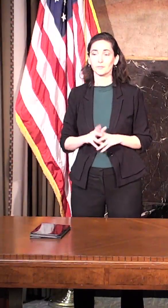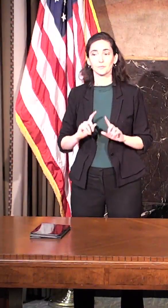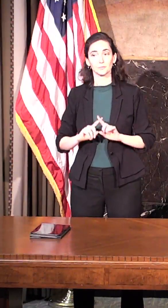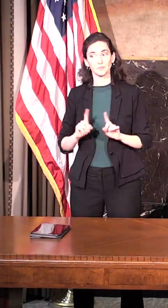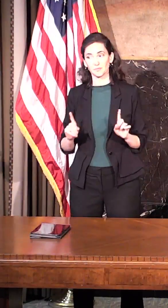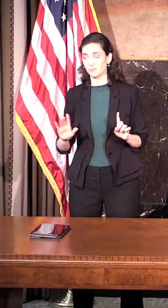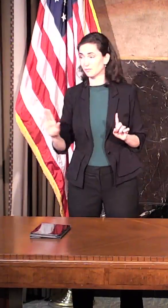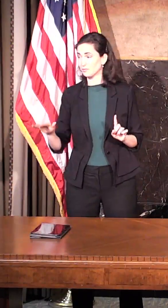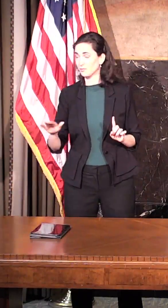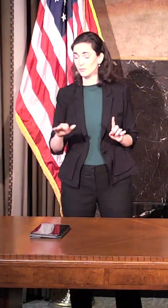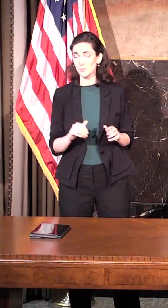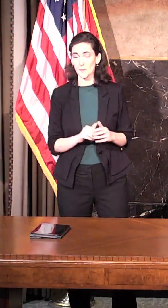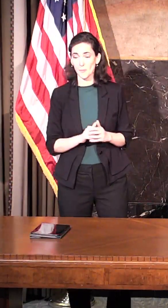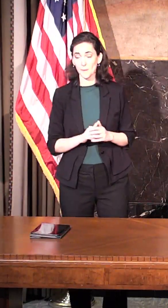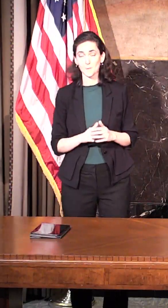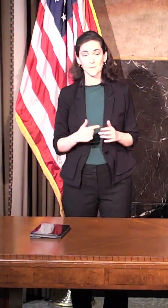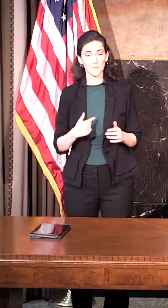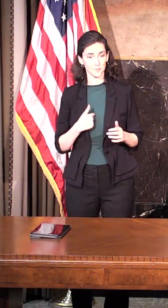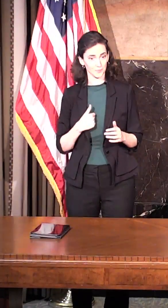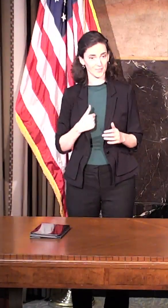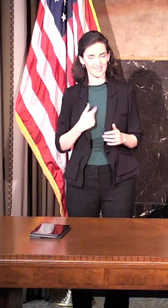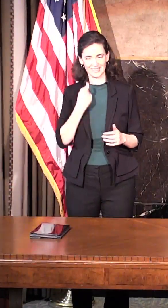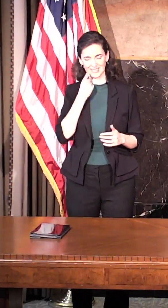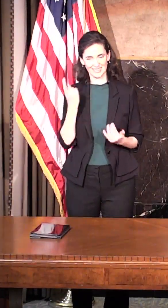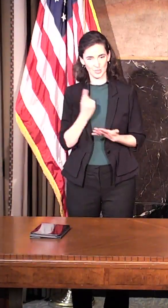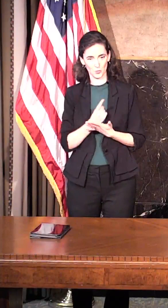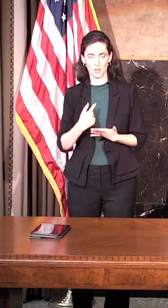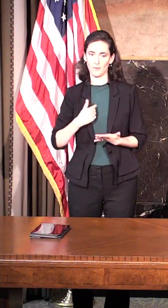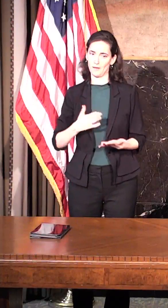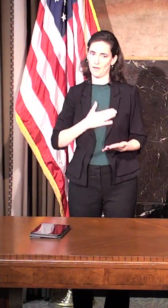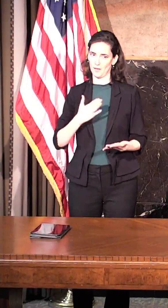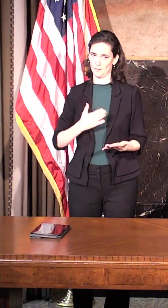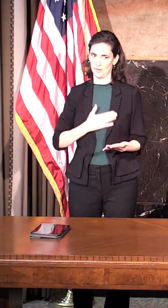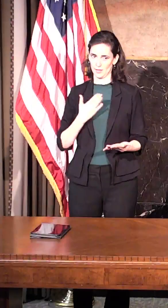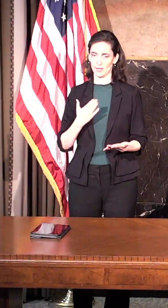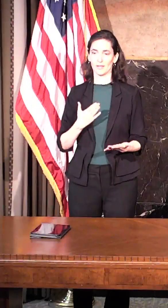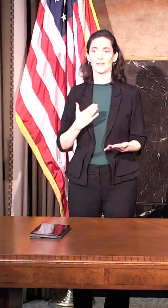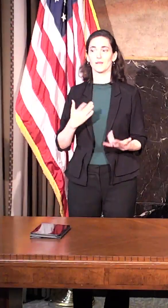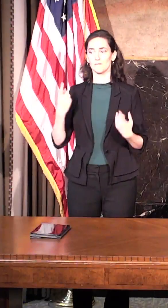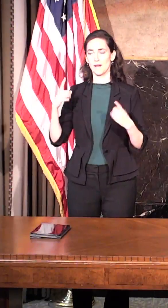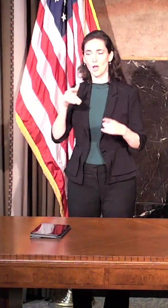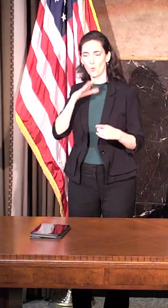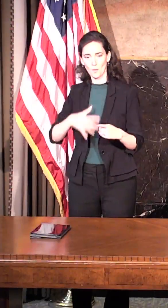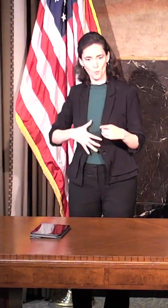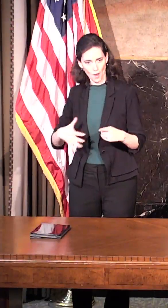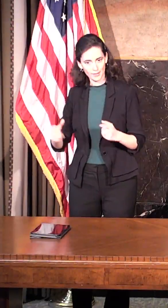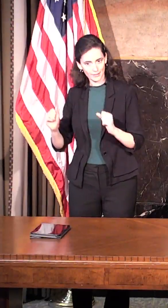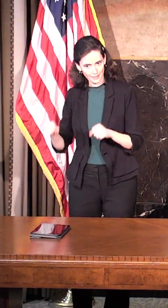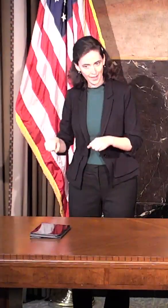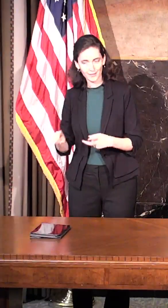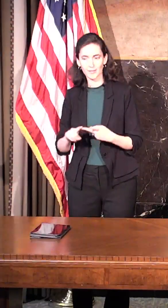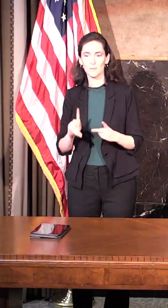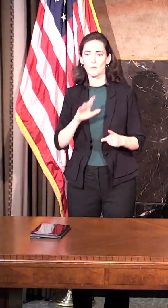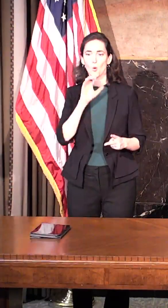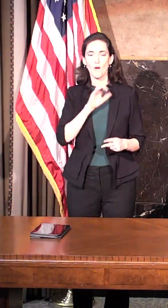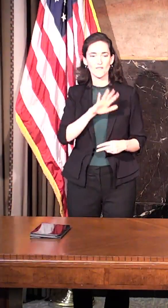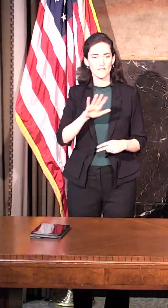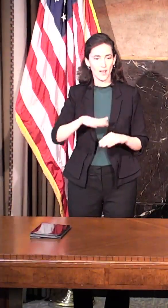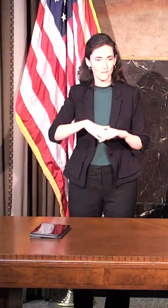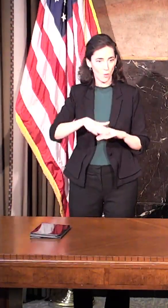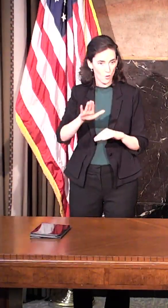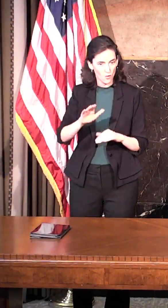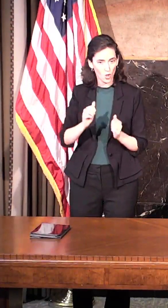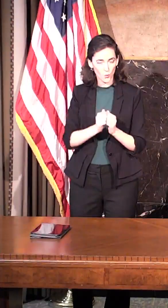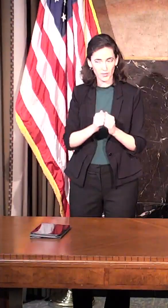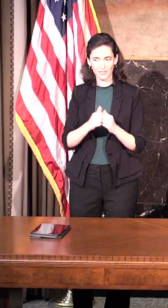will tell you, I was very happy that this week we could get to pregnant women, that we can get to those 55 and older who